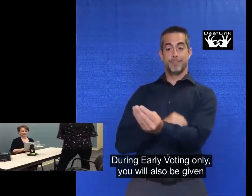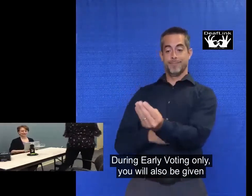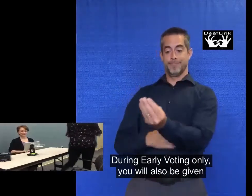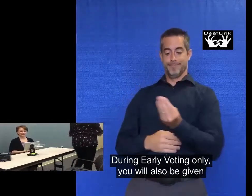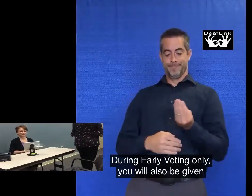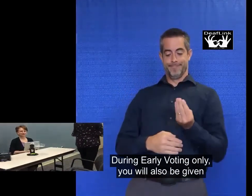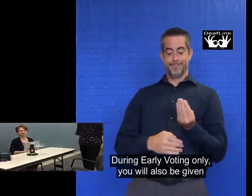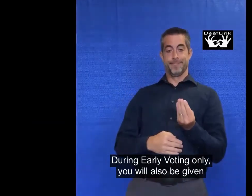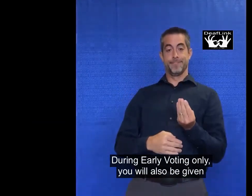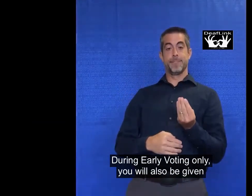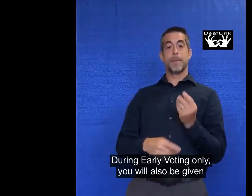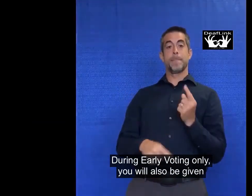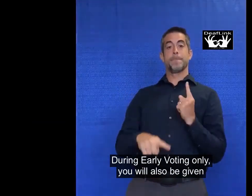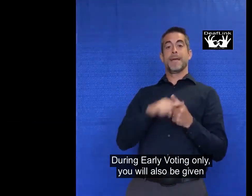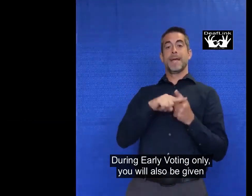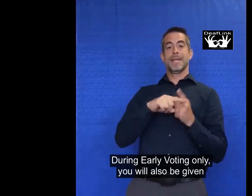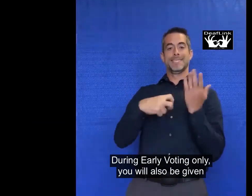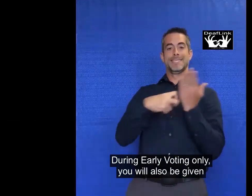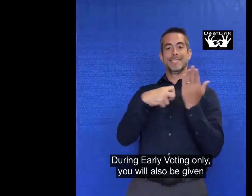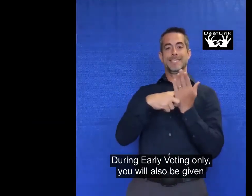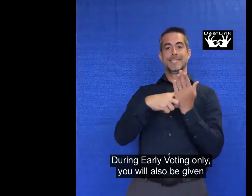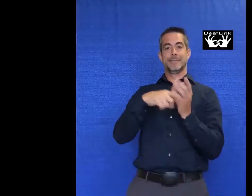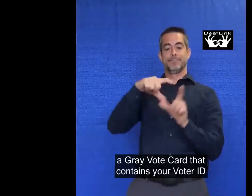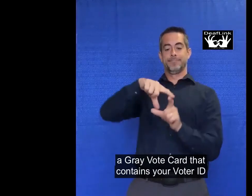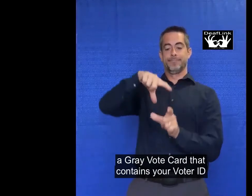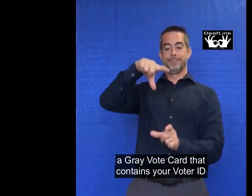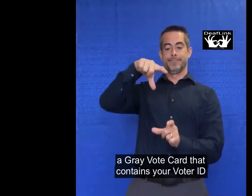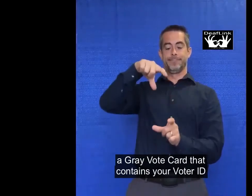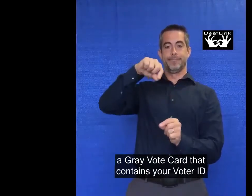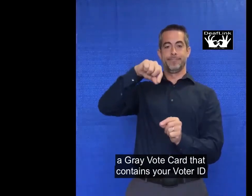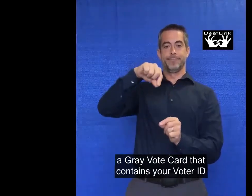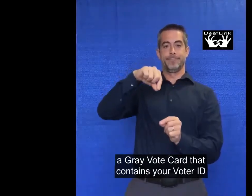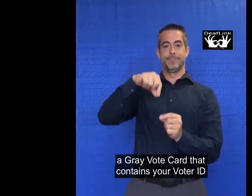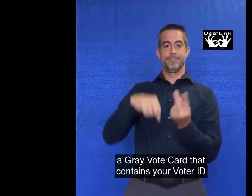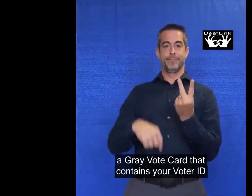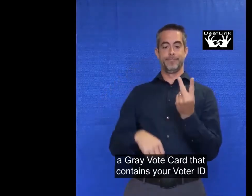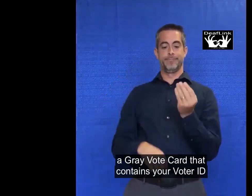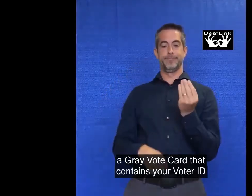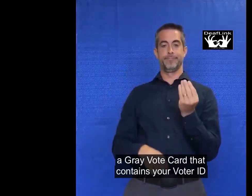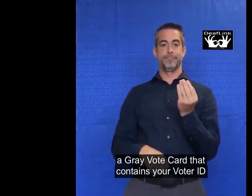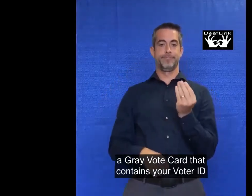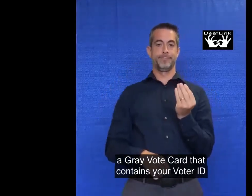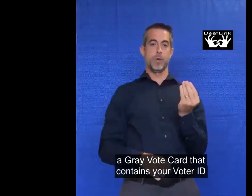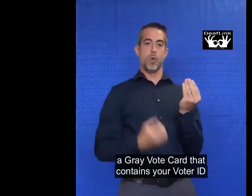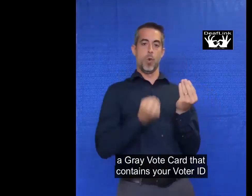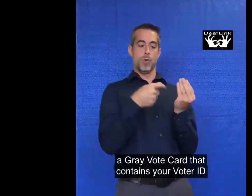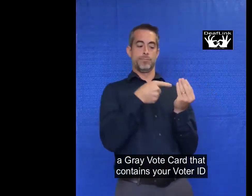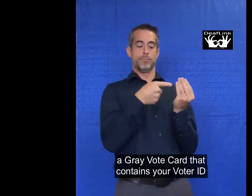early voting only, you will also be given a gray vote card that contains your